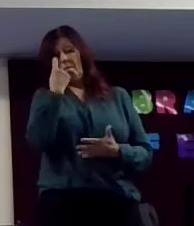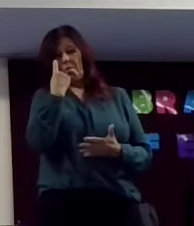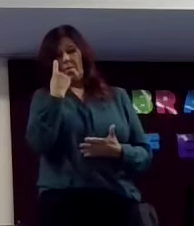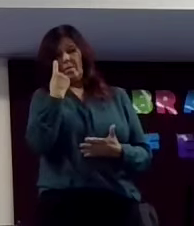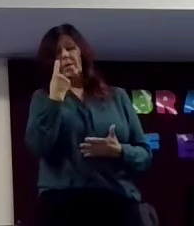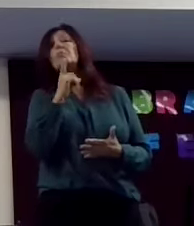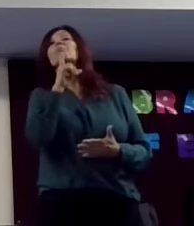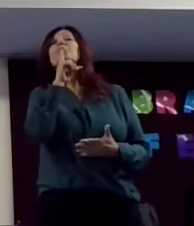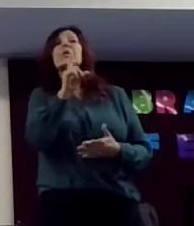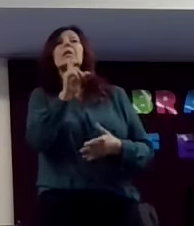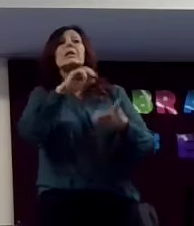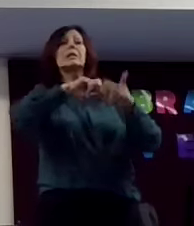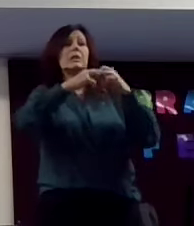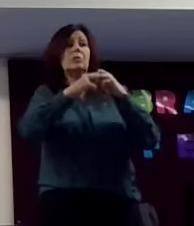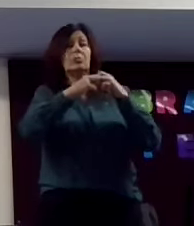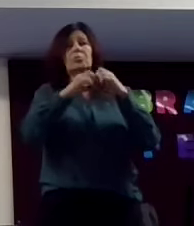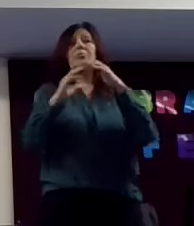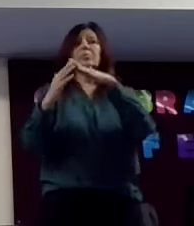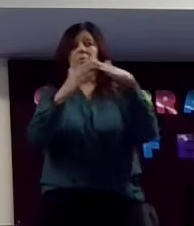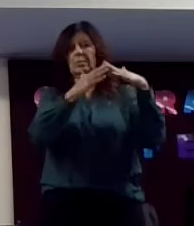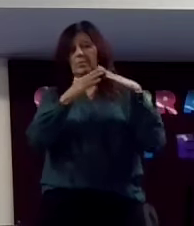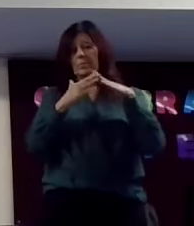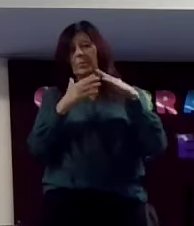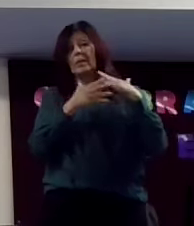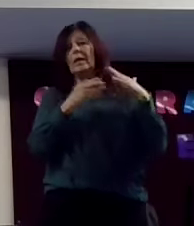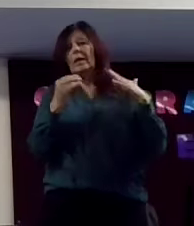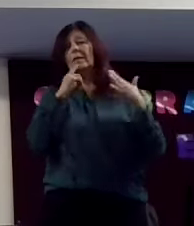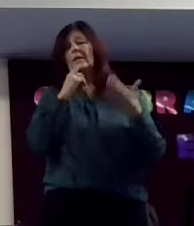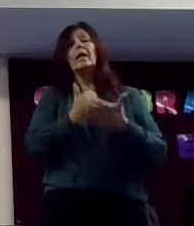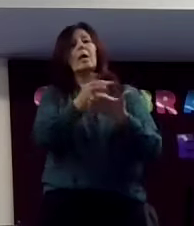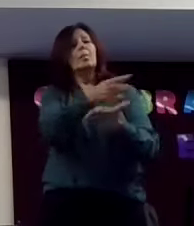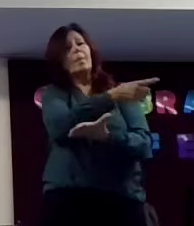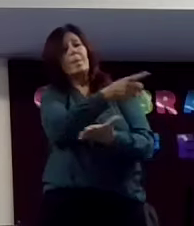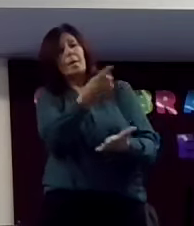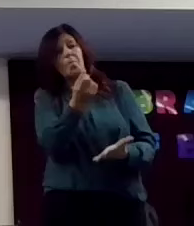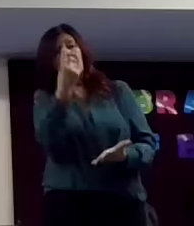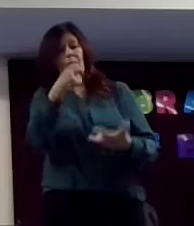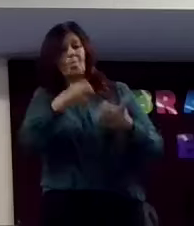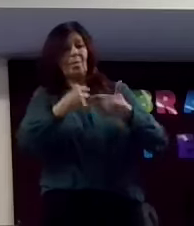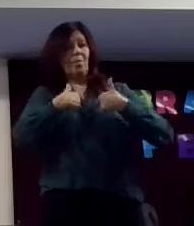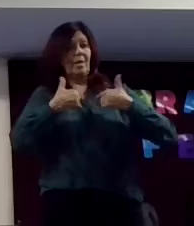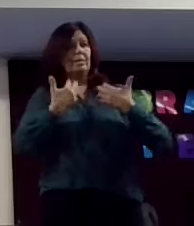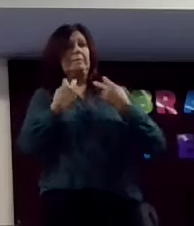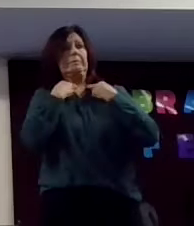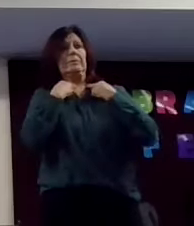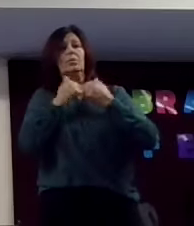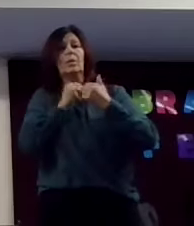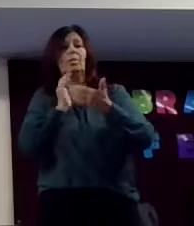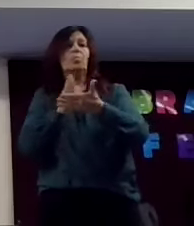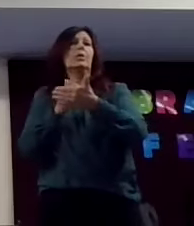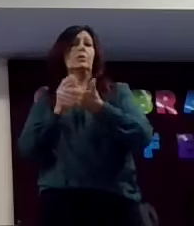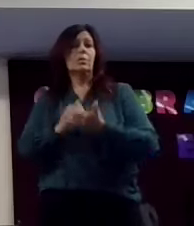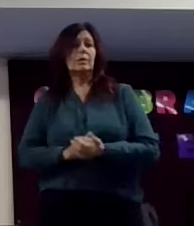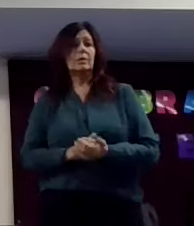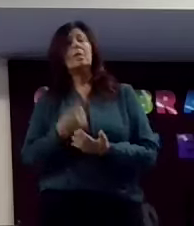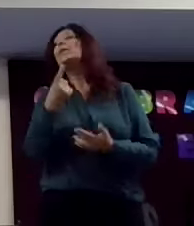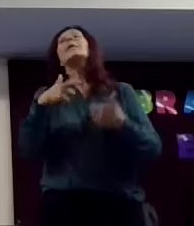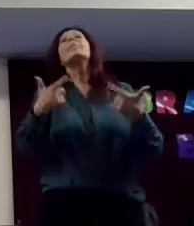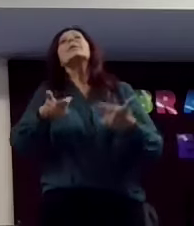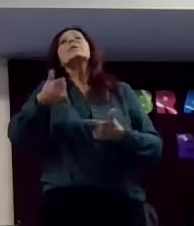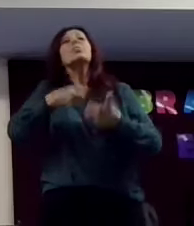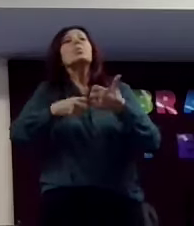understand the real issues that the people of the community have, and it helps them understand the problems that we have with prosecuting crimes. One of the